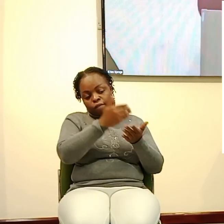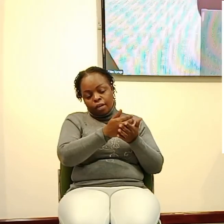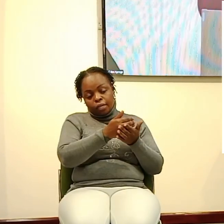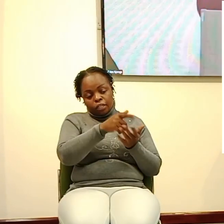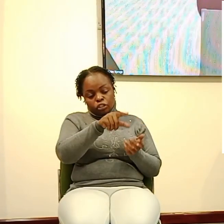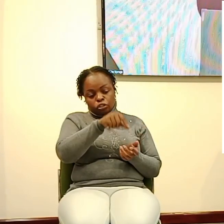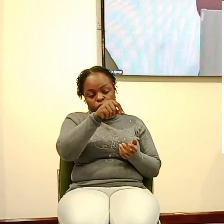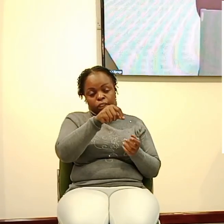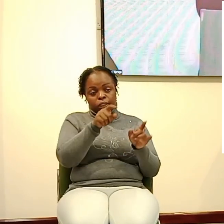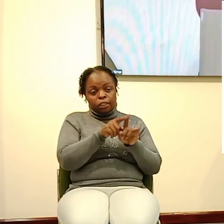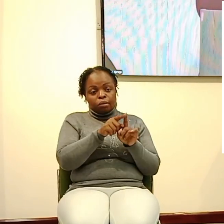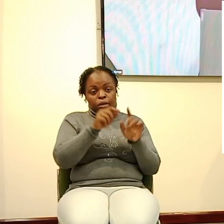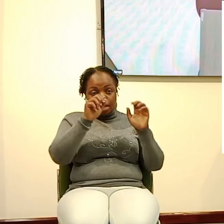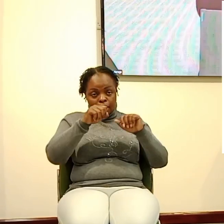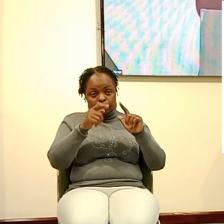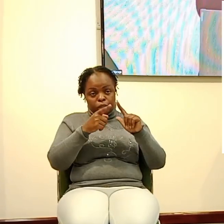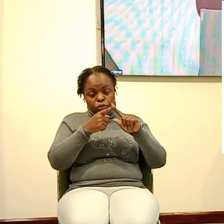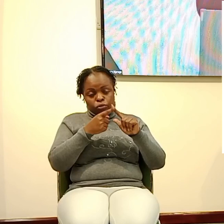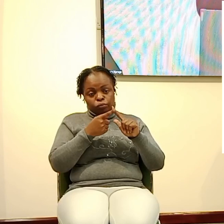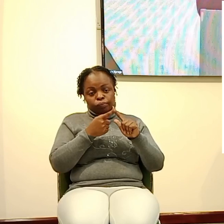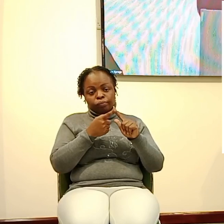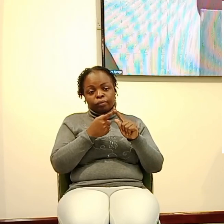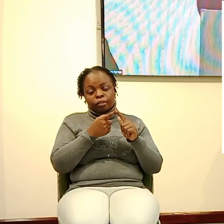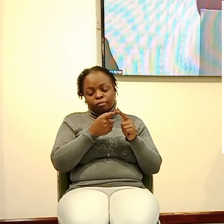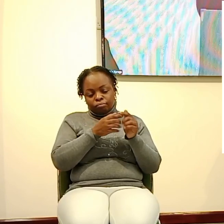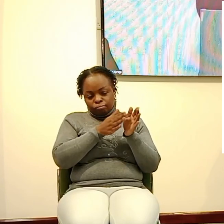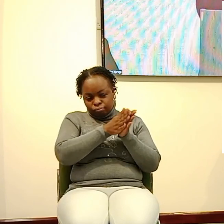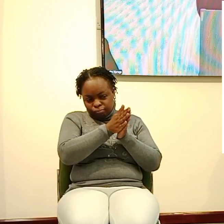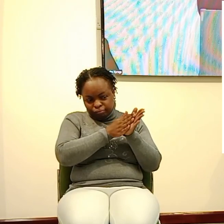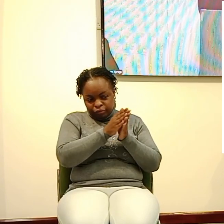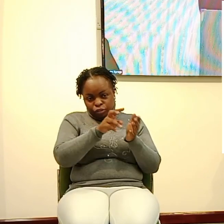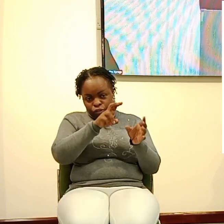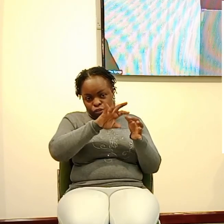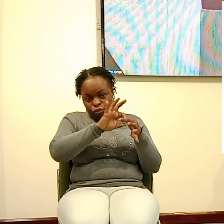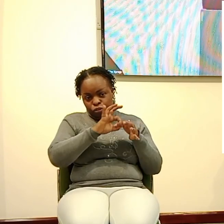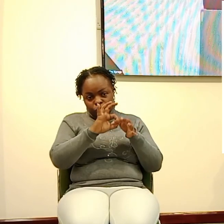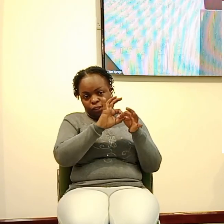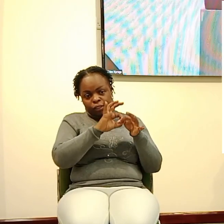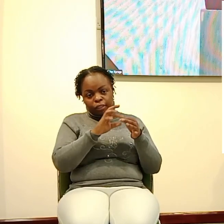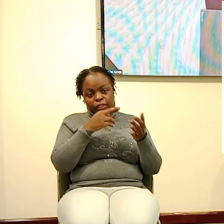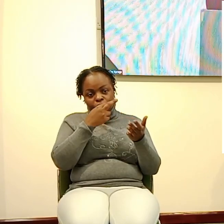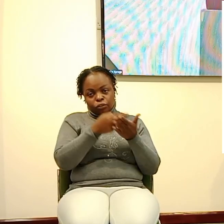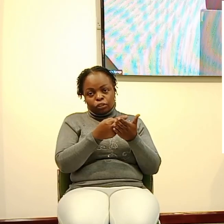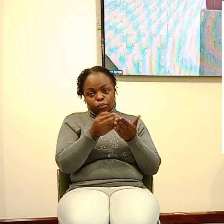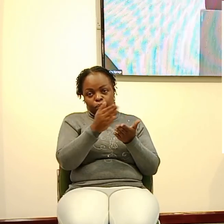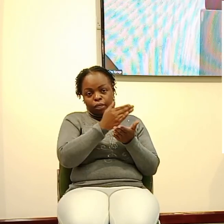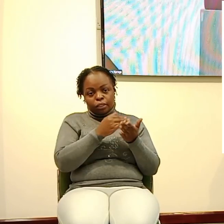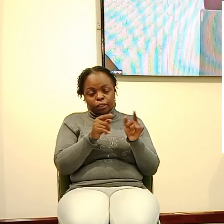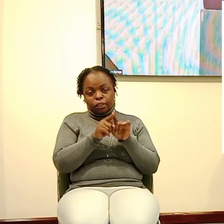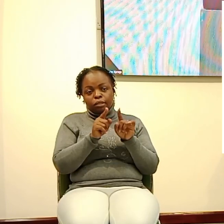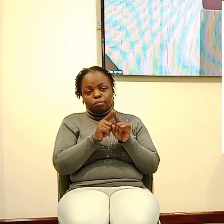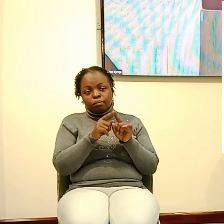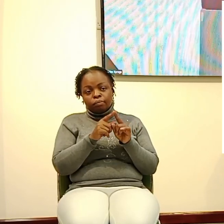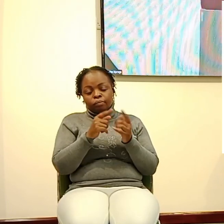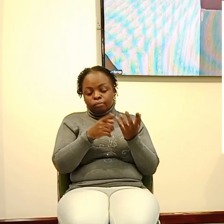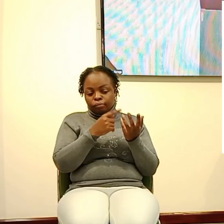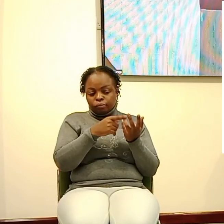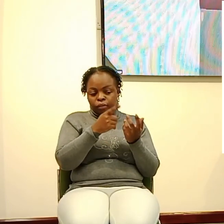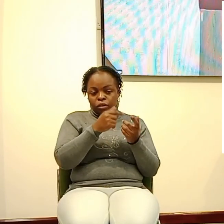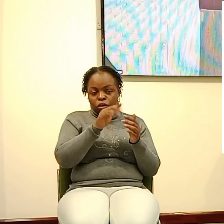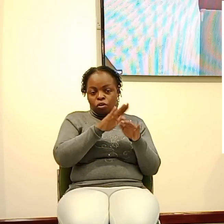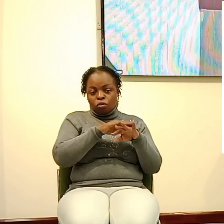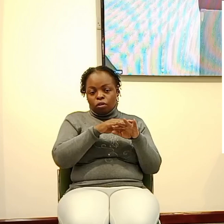and agreement to pursue joint resource mobilization, a consensus on the value of the